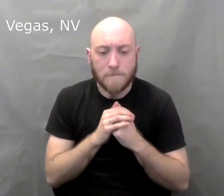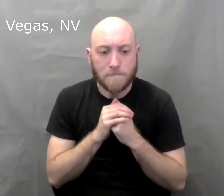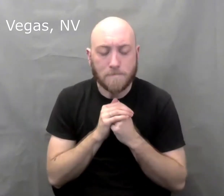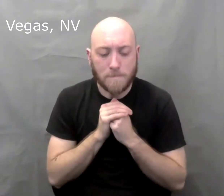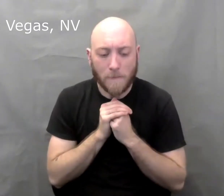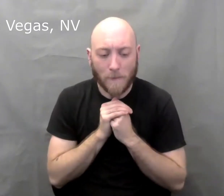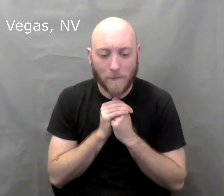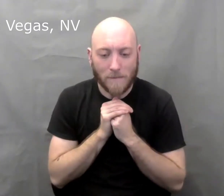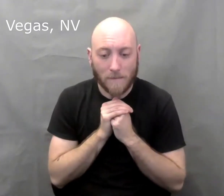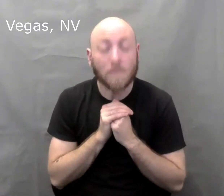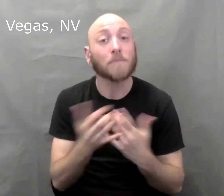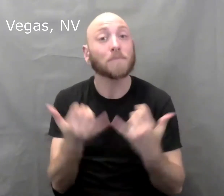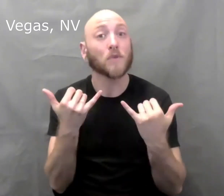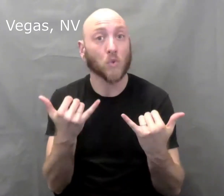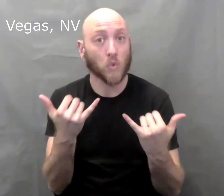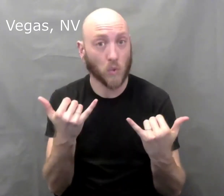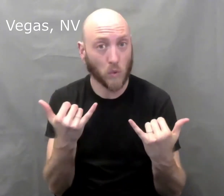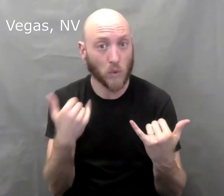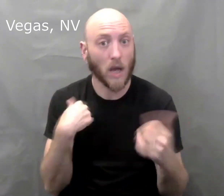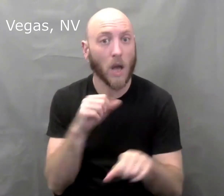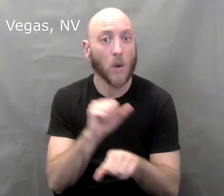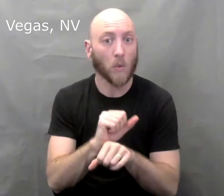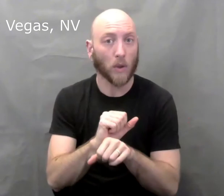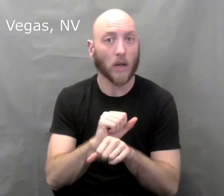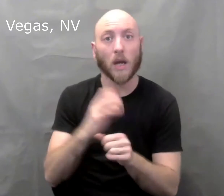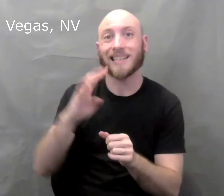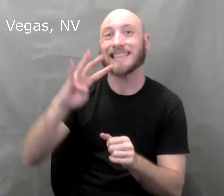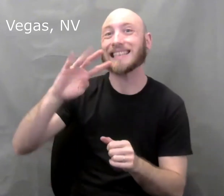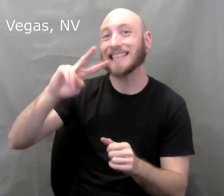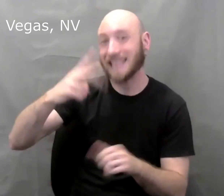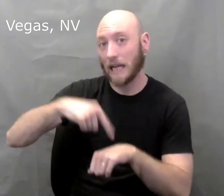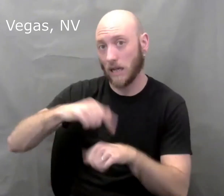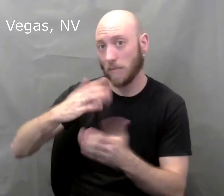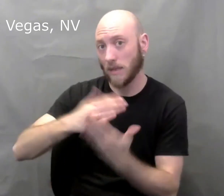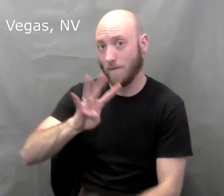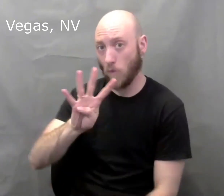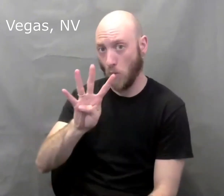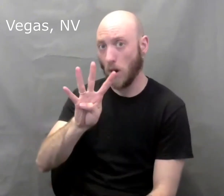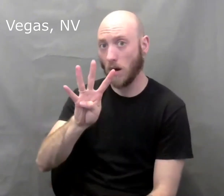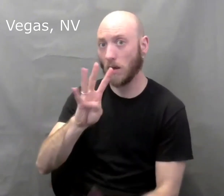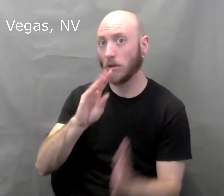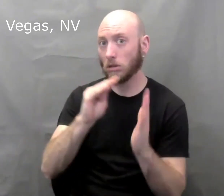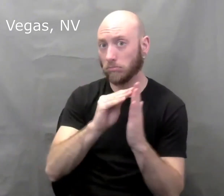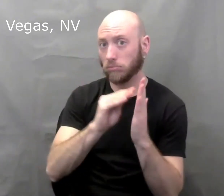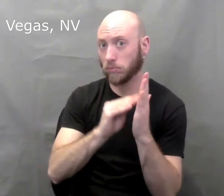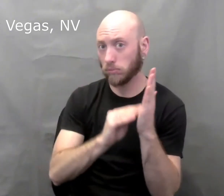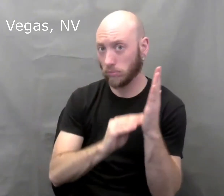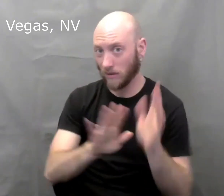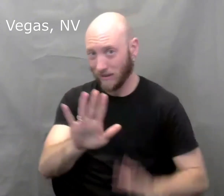I'm currently working on my second 4-step. I've been sitting on it for a really long time and I have